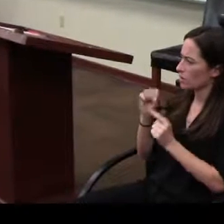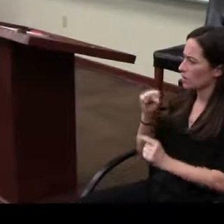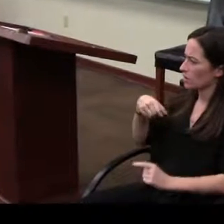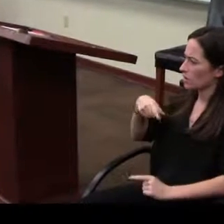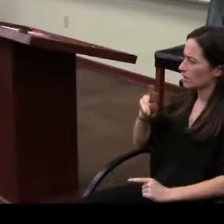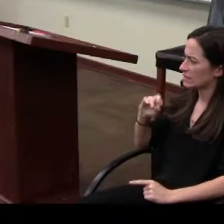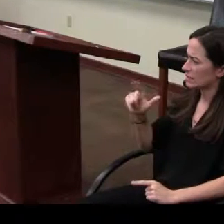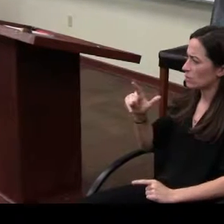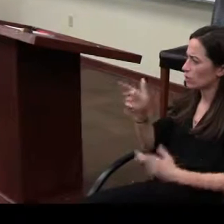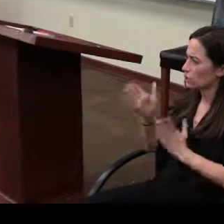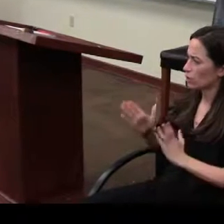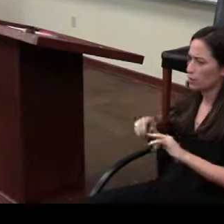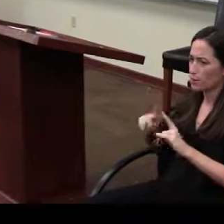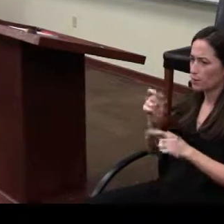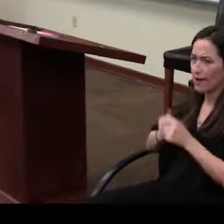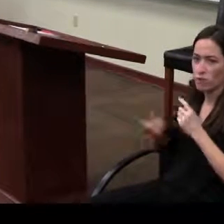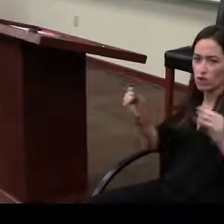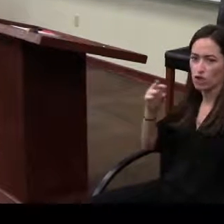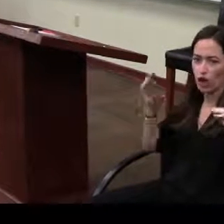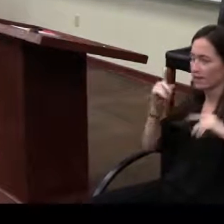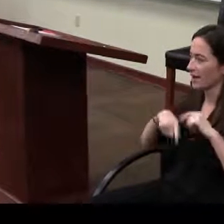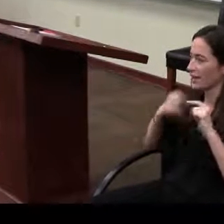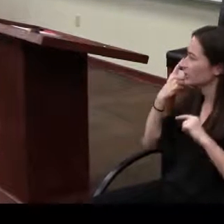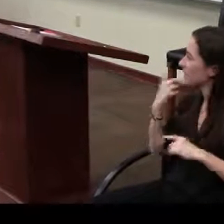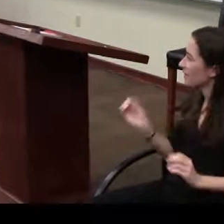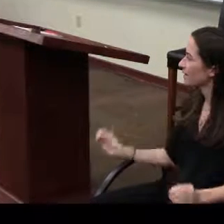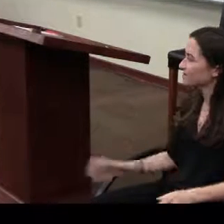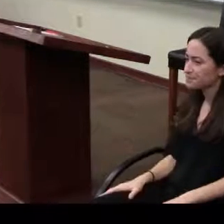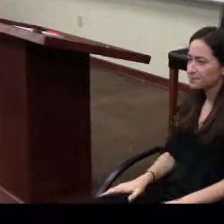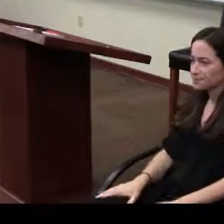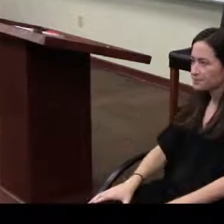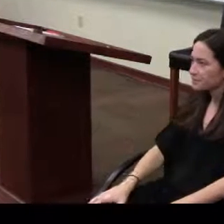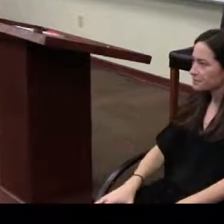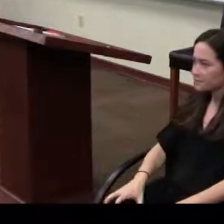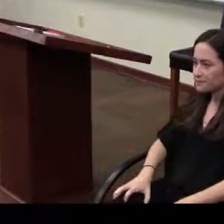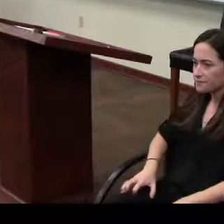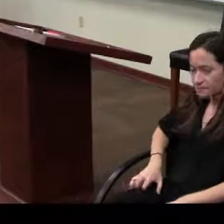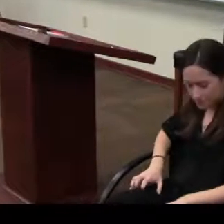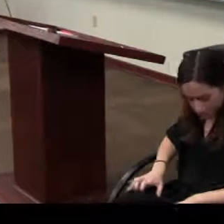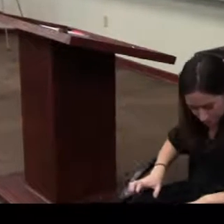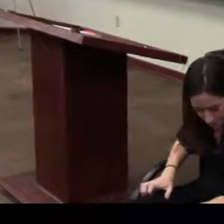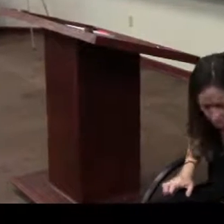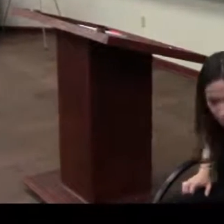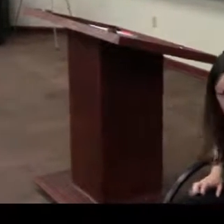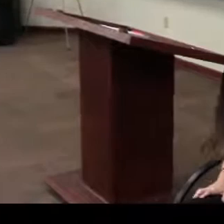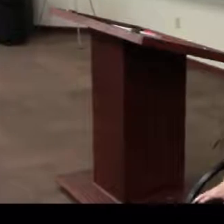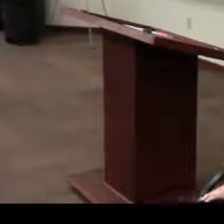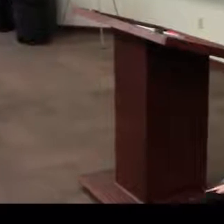you talking about that?